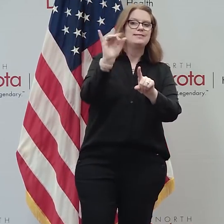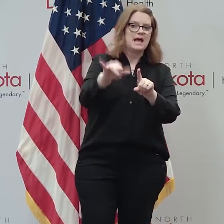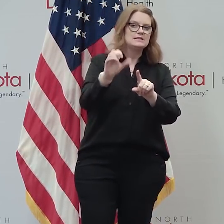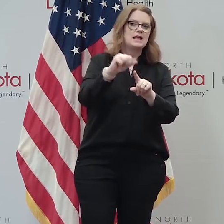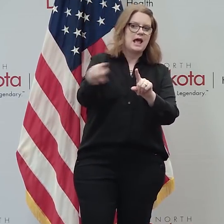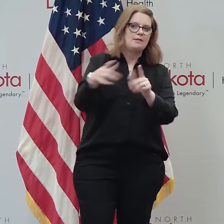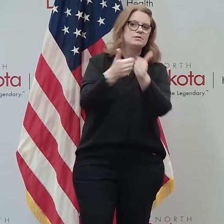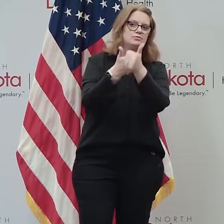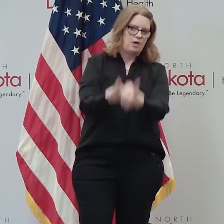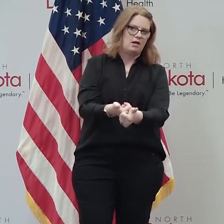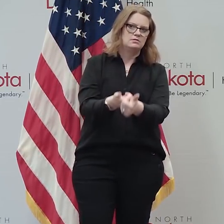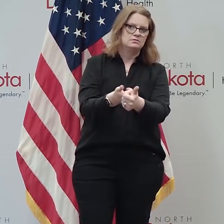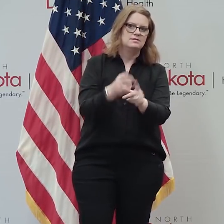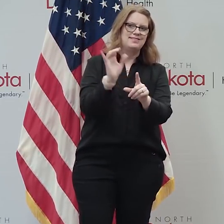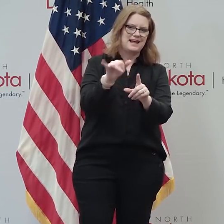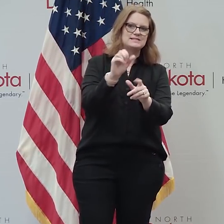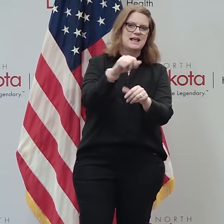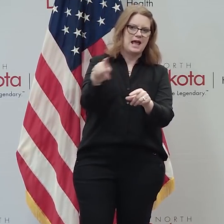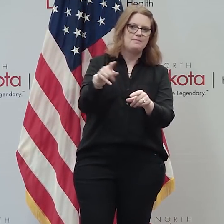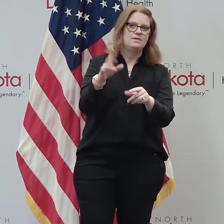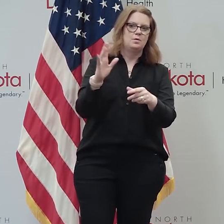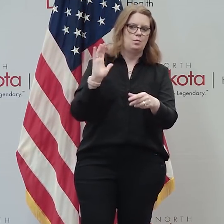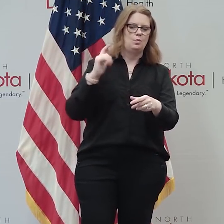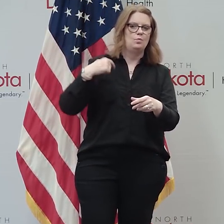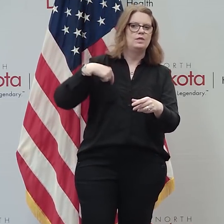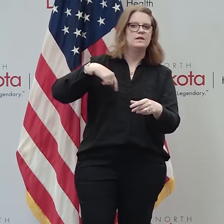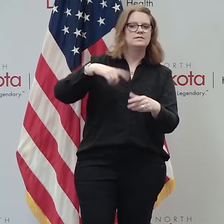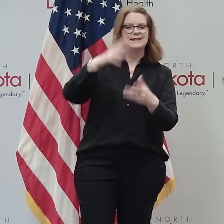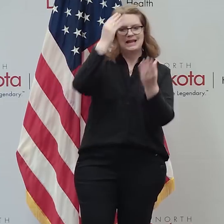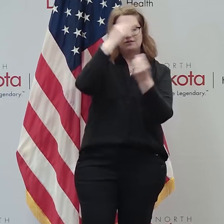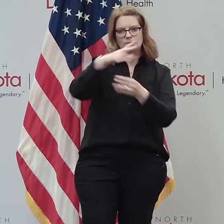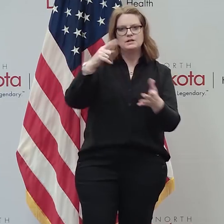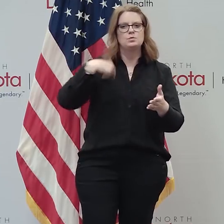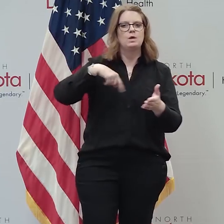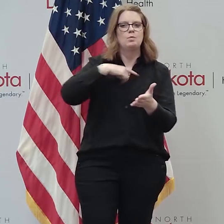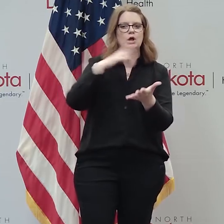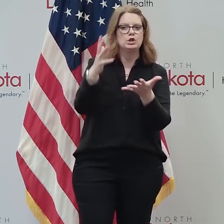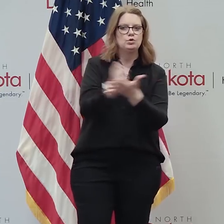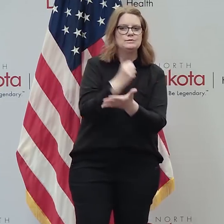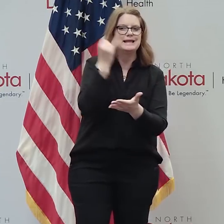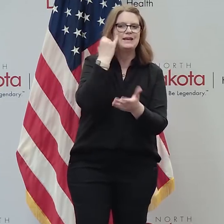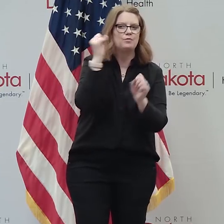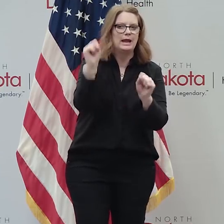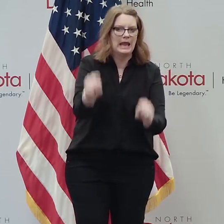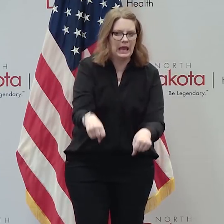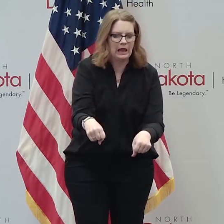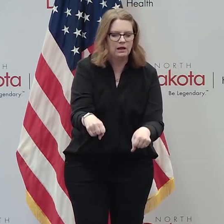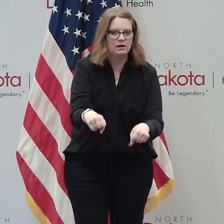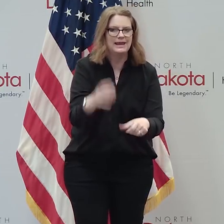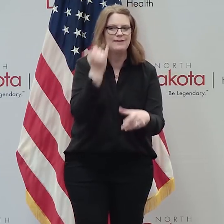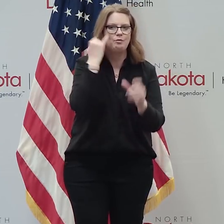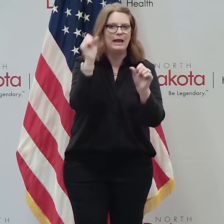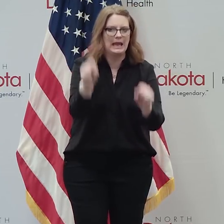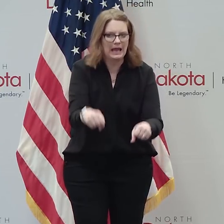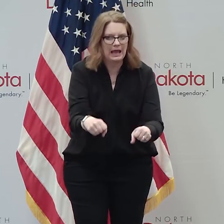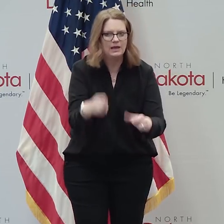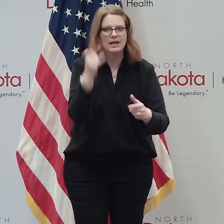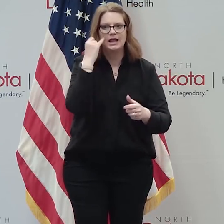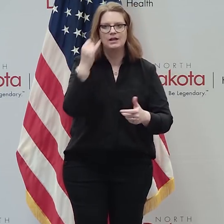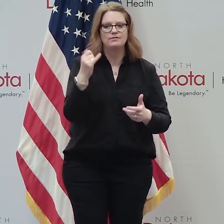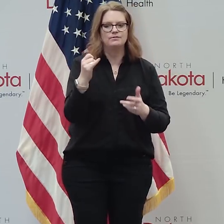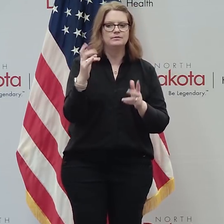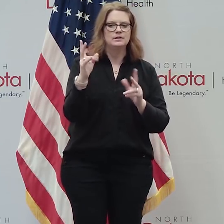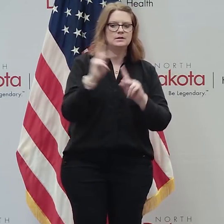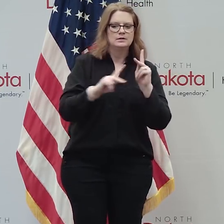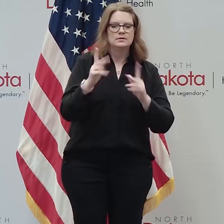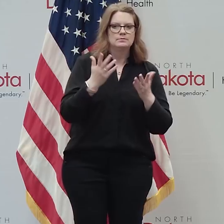others to sanction them. And that's unusual because, a lot of the app, out there, I want to say it's Wild West, but it's